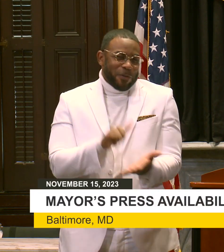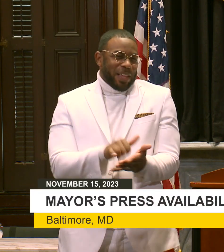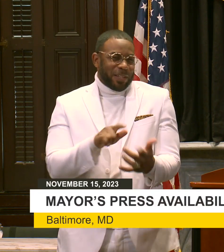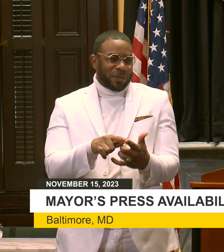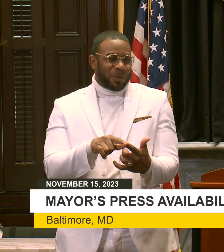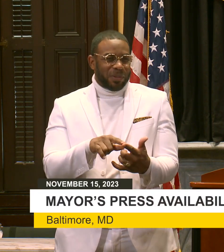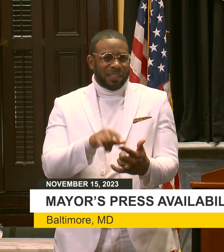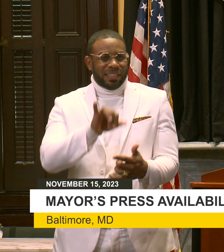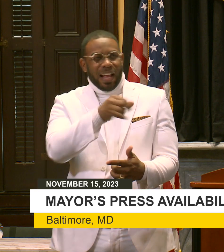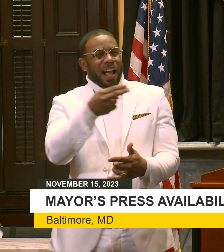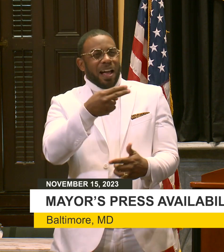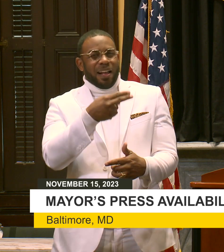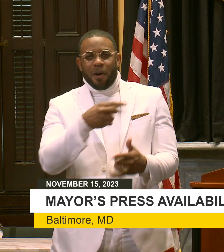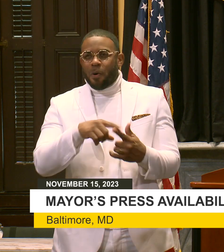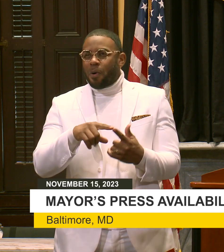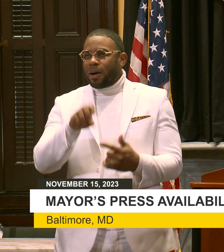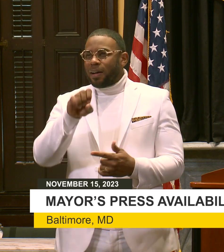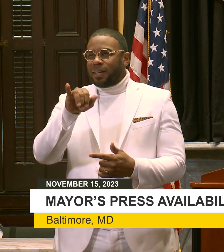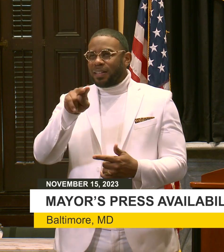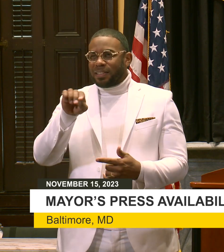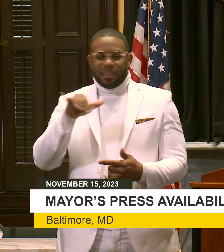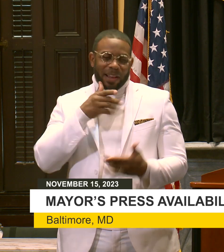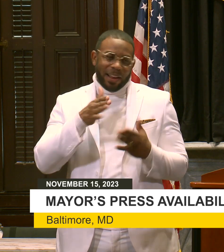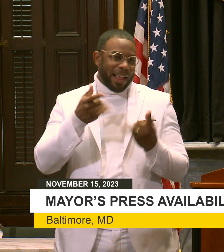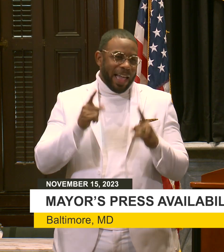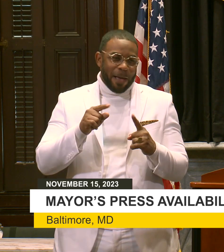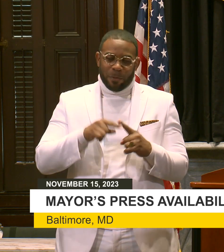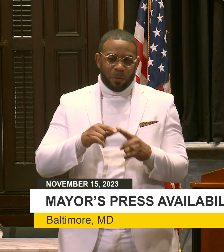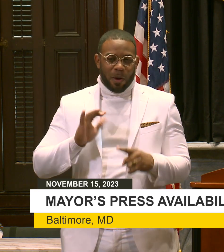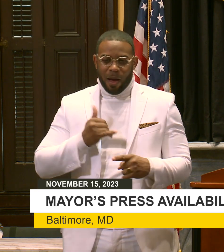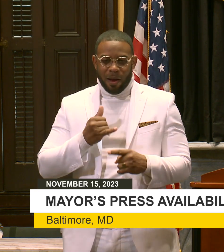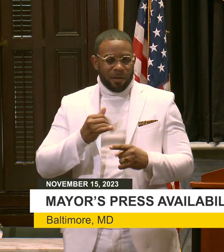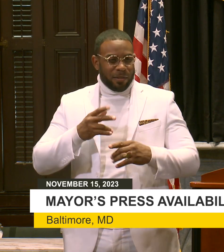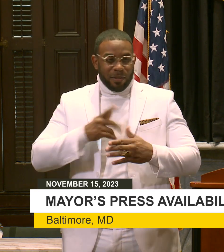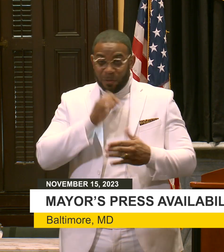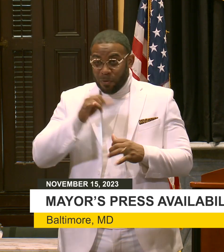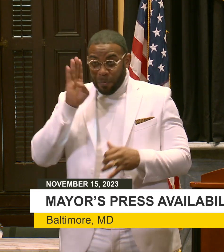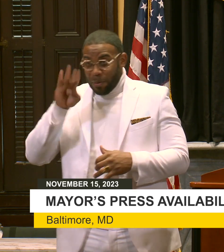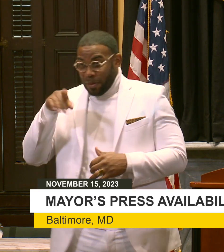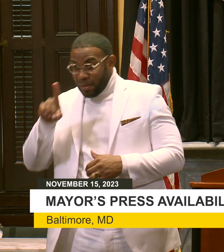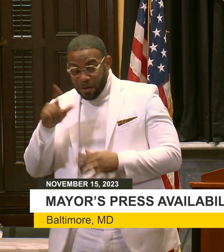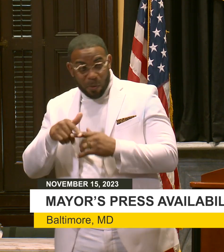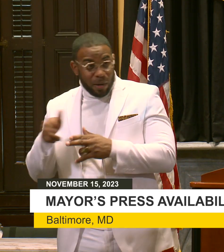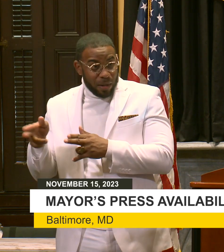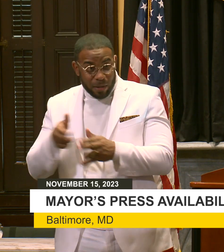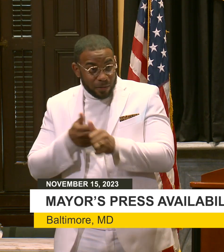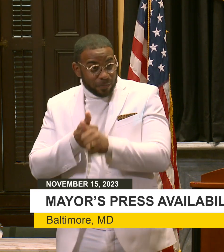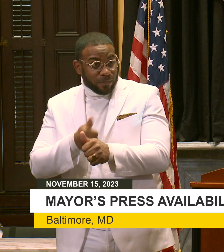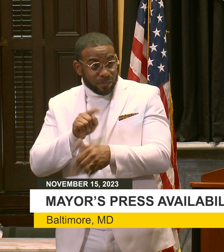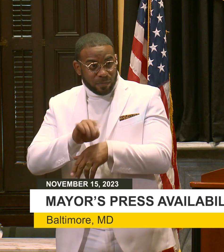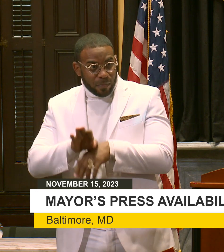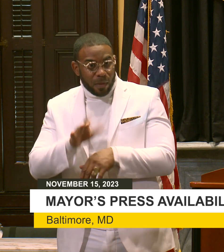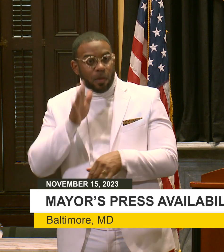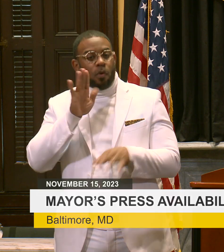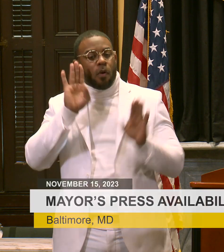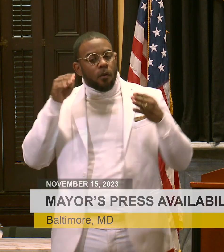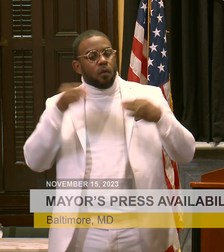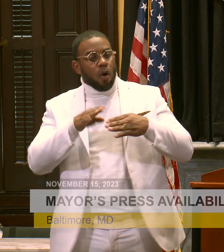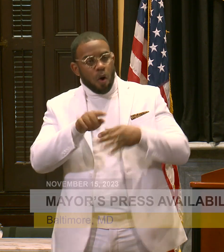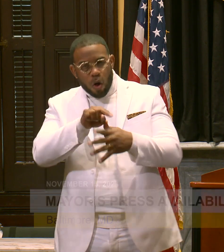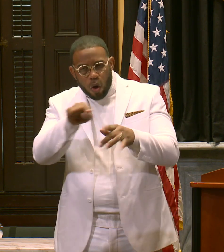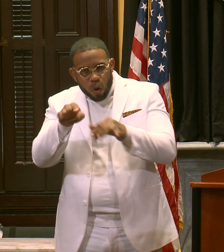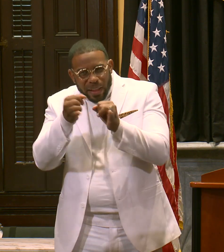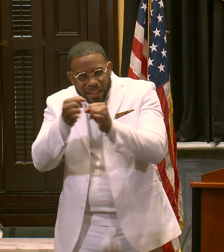that to Johns Hopkins or Sinai. We're not going to allow this to happen. We didn't do it for BPD with the Gun Trace Task Force. We're going to focus on